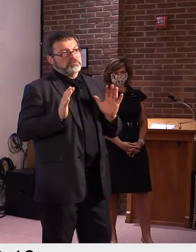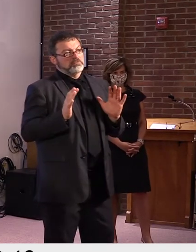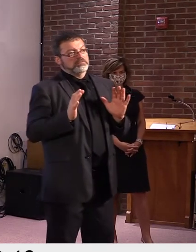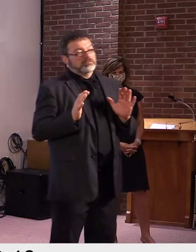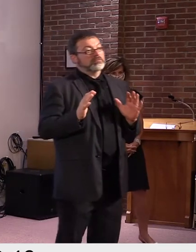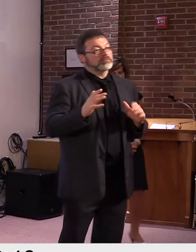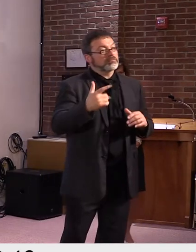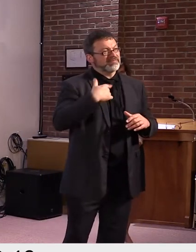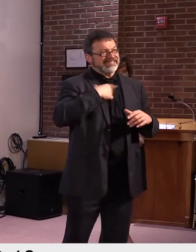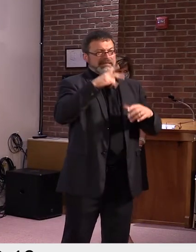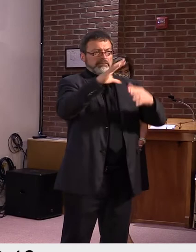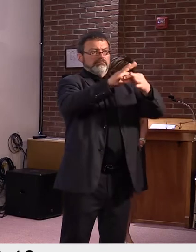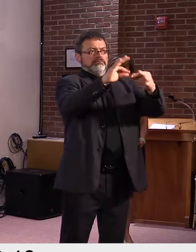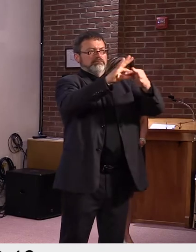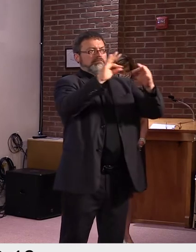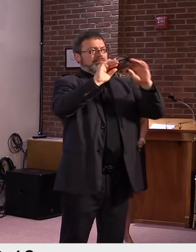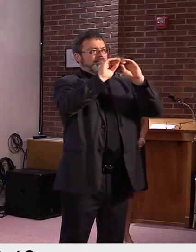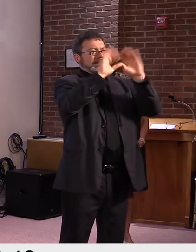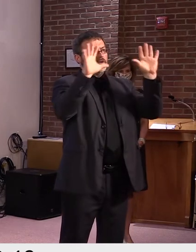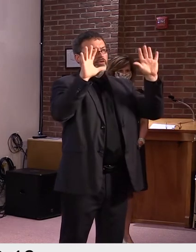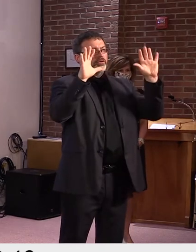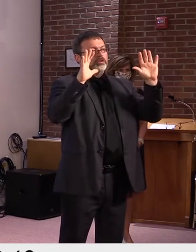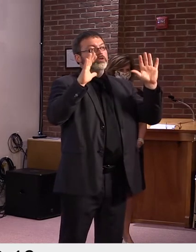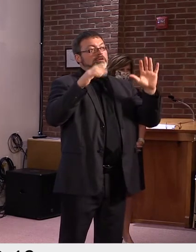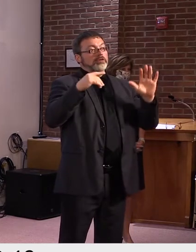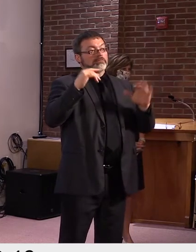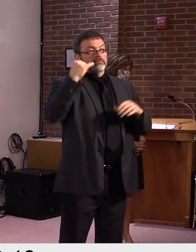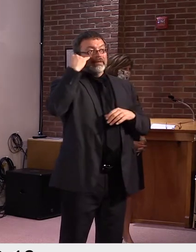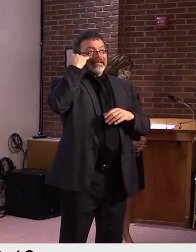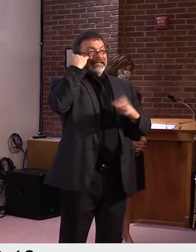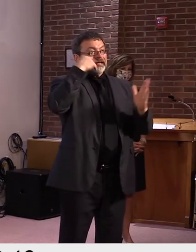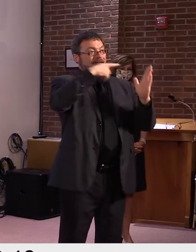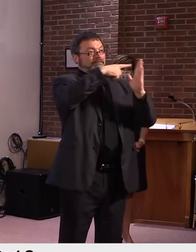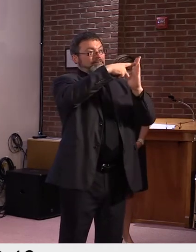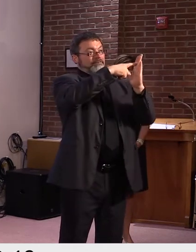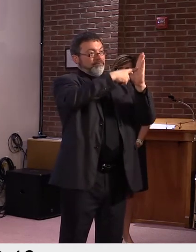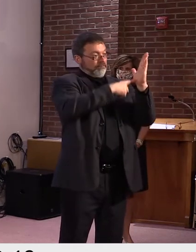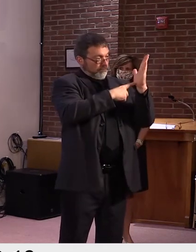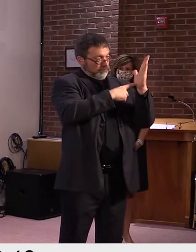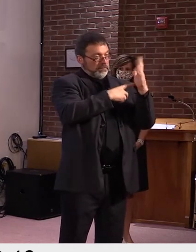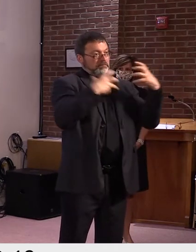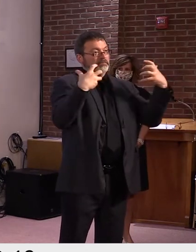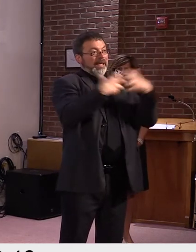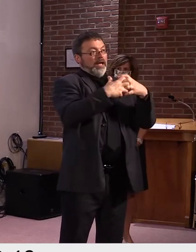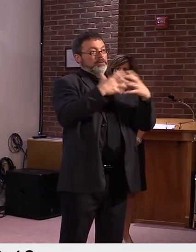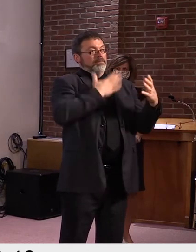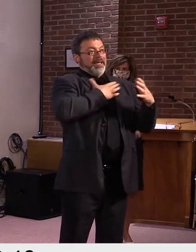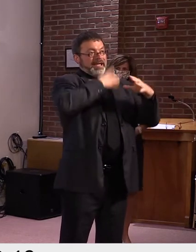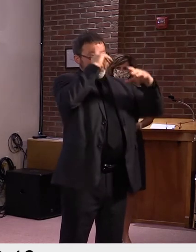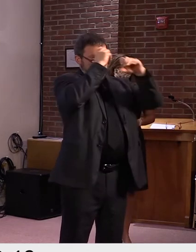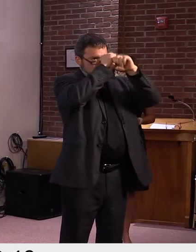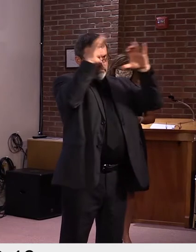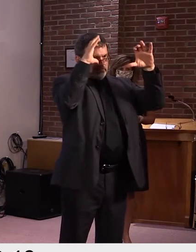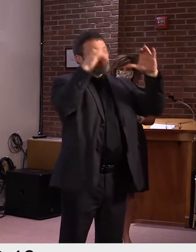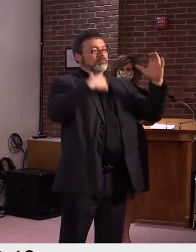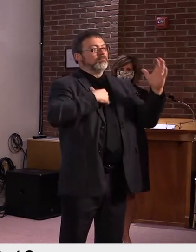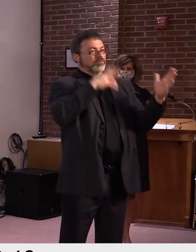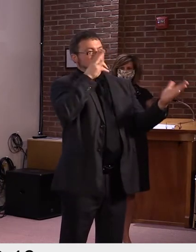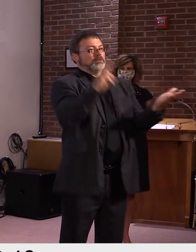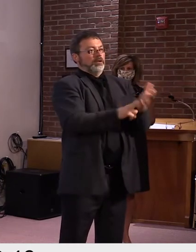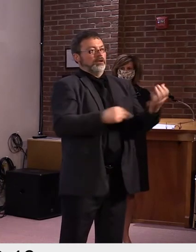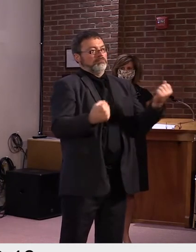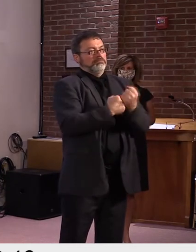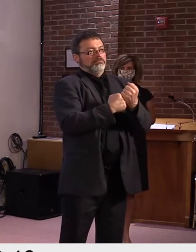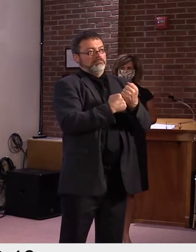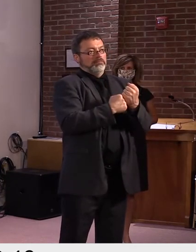it, as long as it was as we thought it was, I wouldn't stand in the way of it passing. And